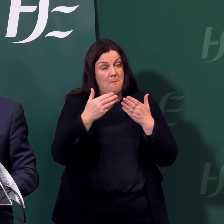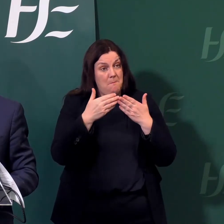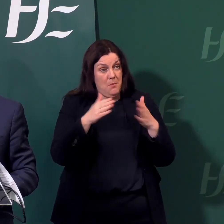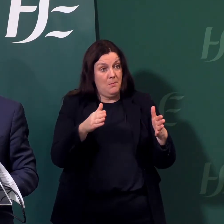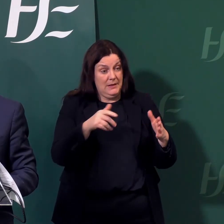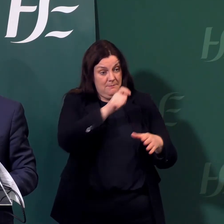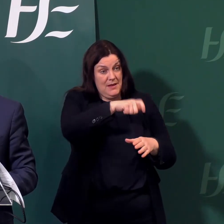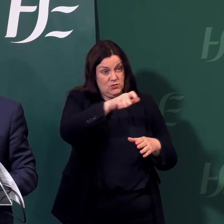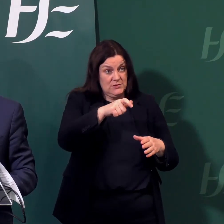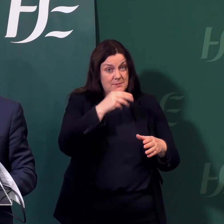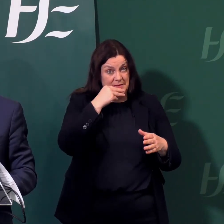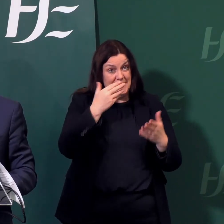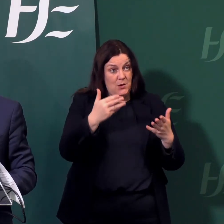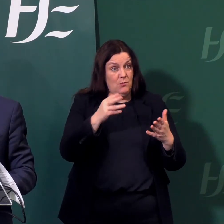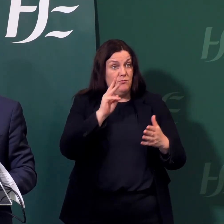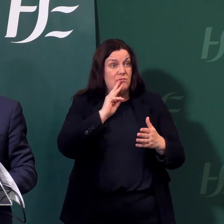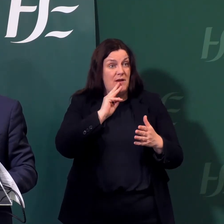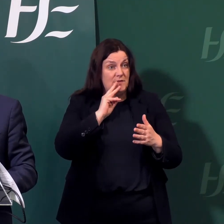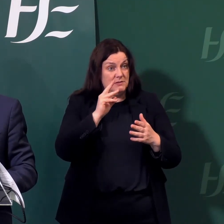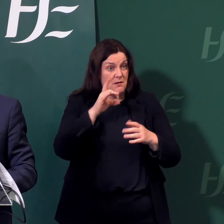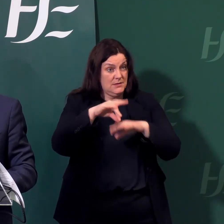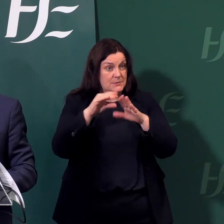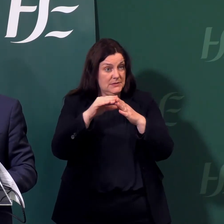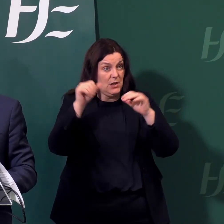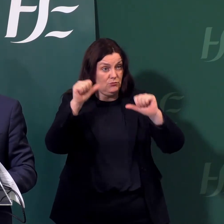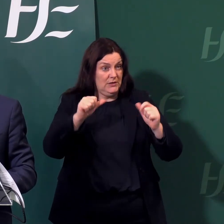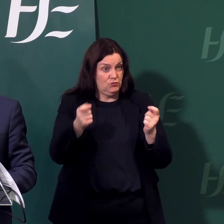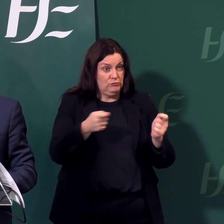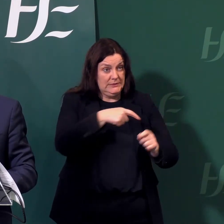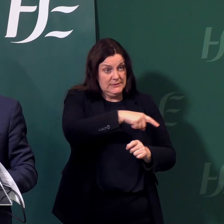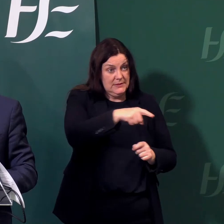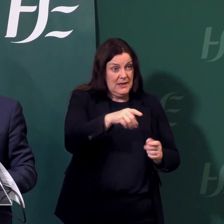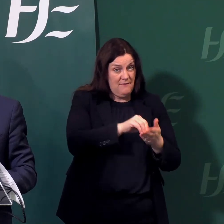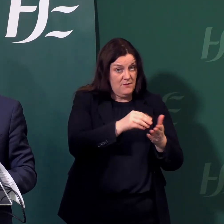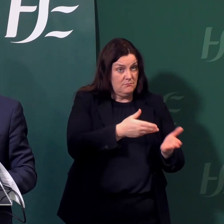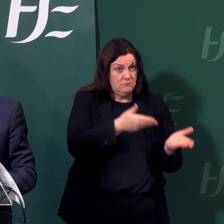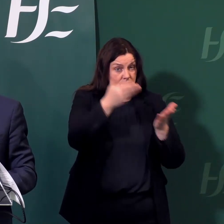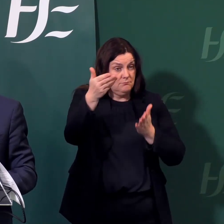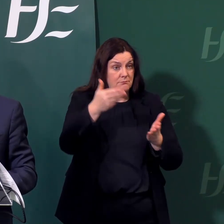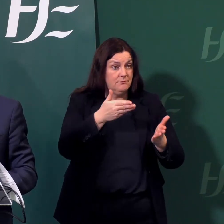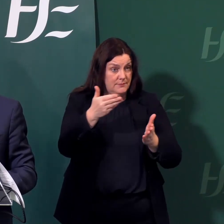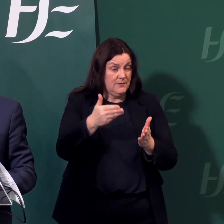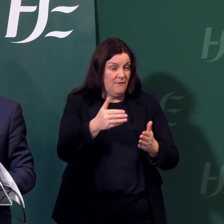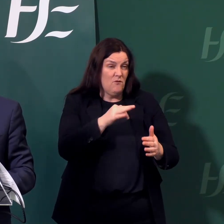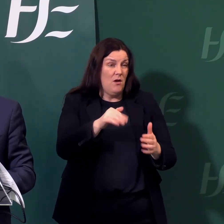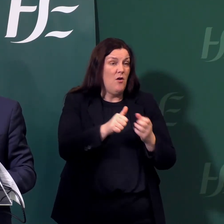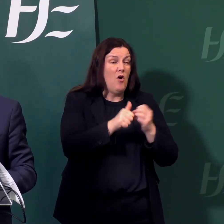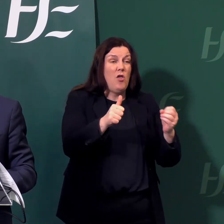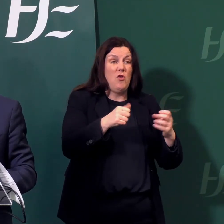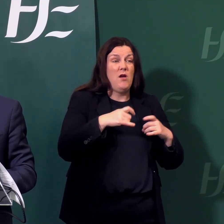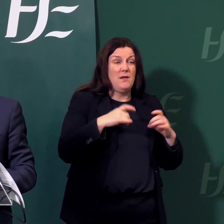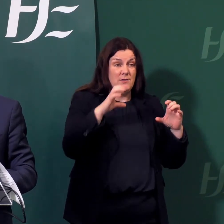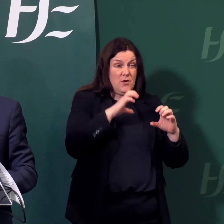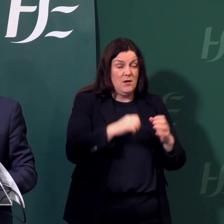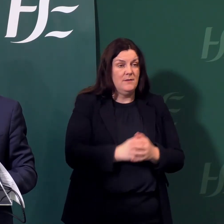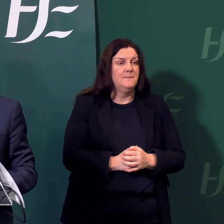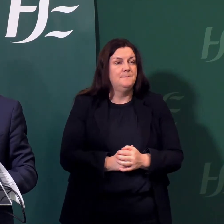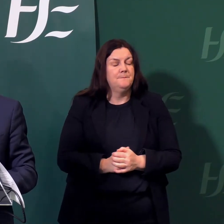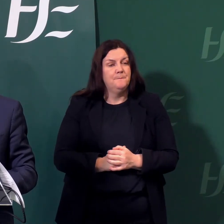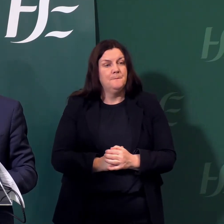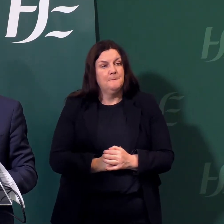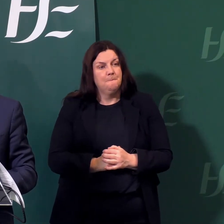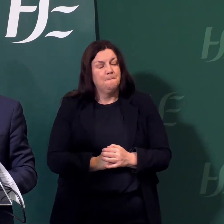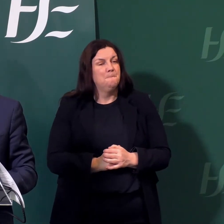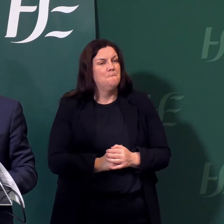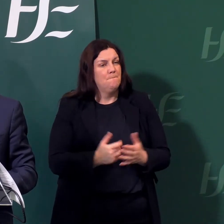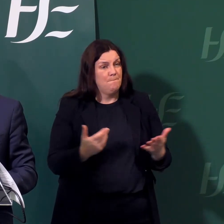that we have with the private hospitals. And very positively, a very significant proportion of the activity over